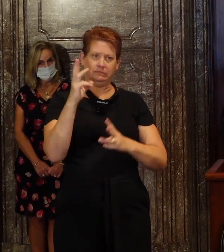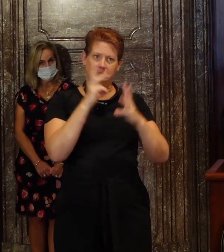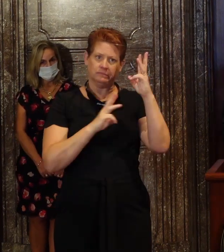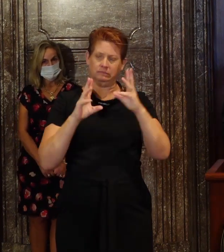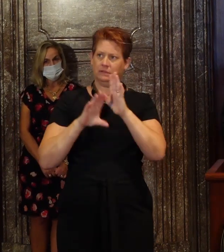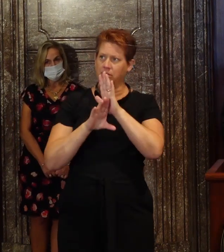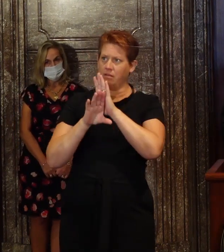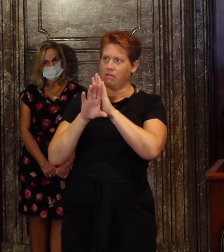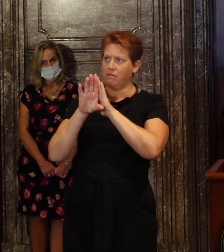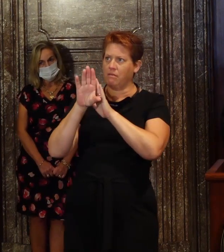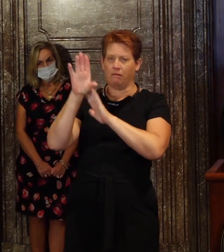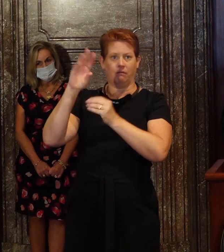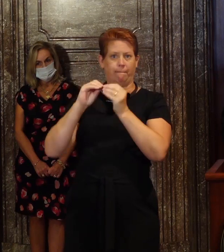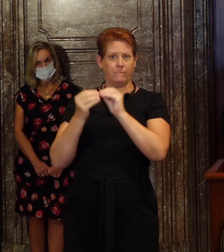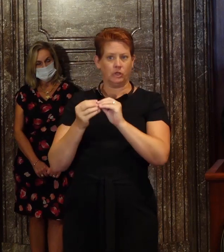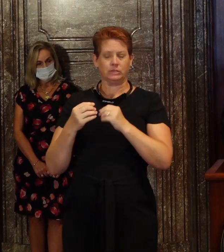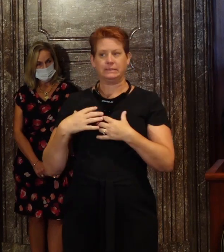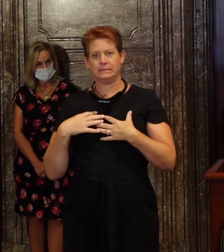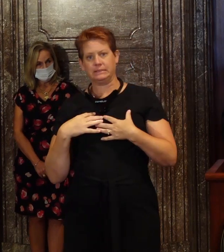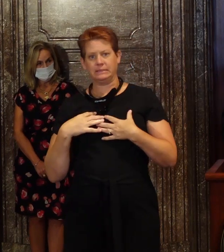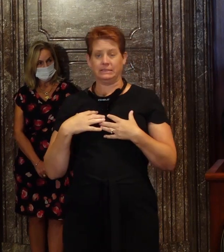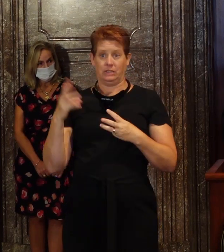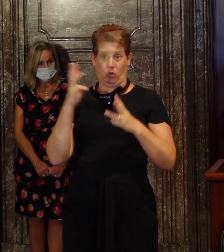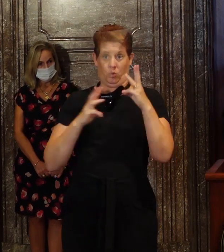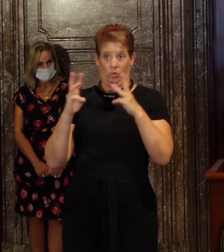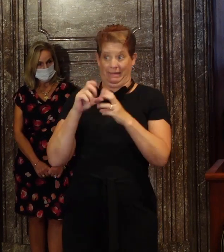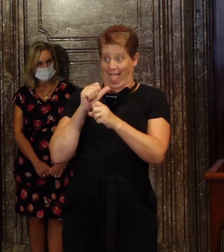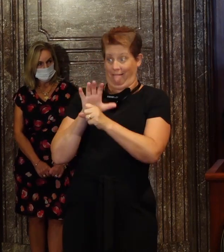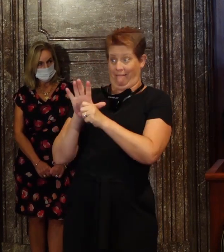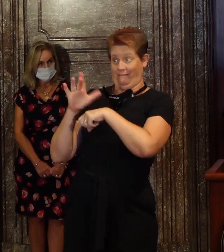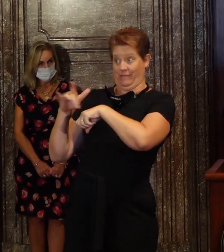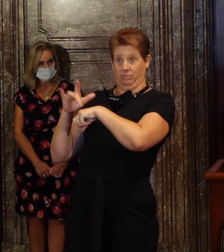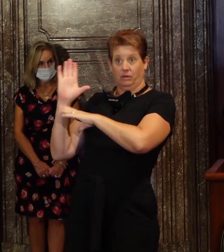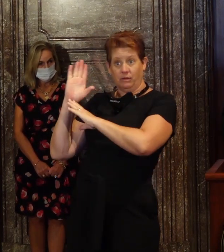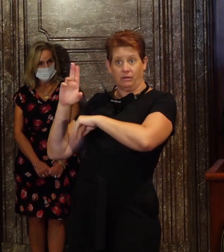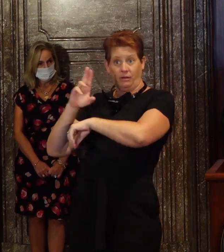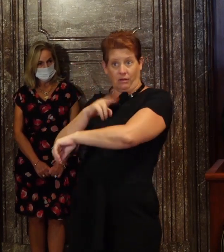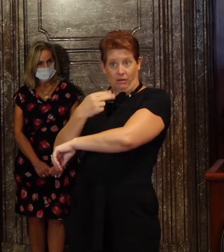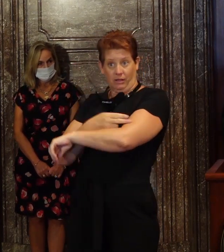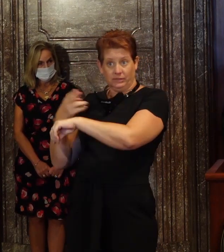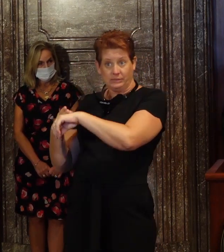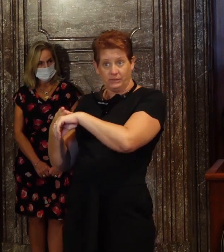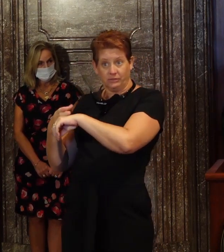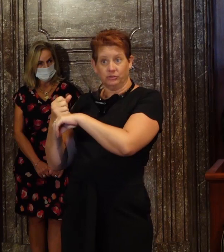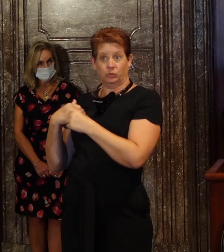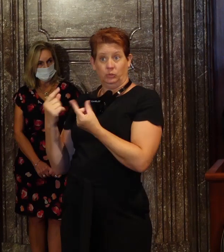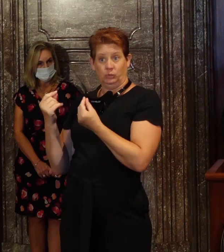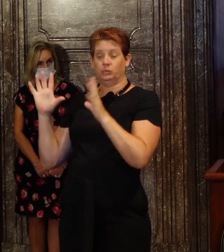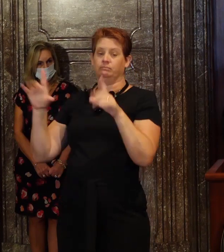rate and the possibility of a lack of hospital availability. So that's why we